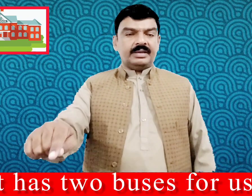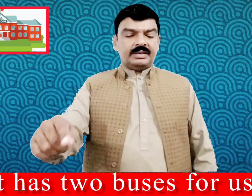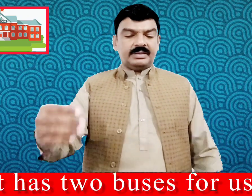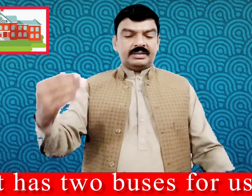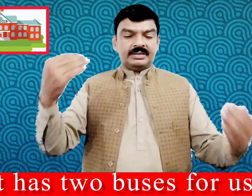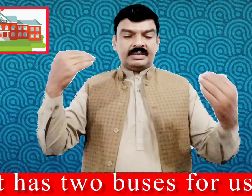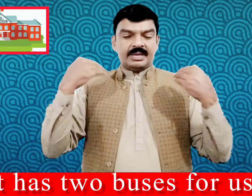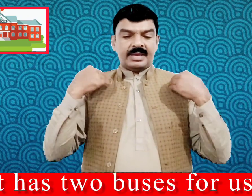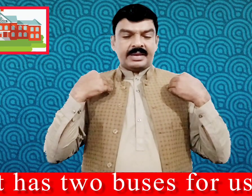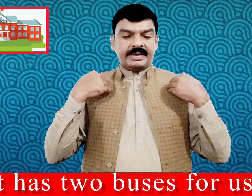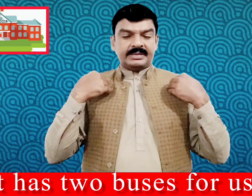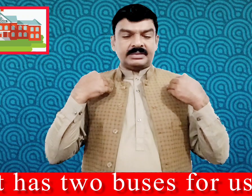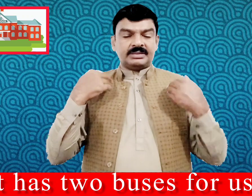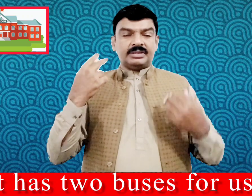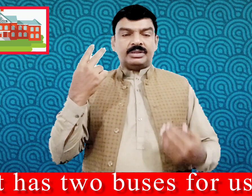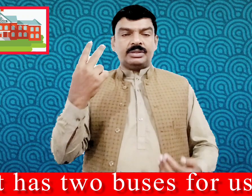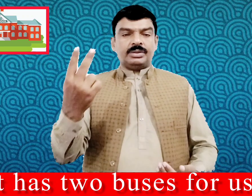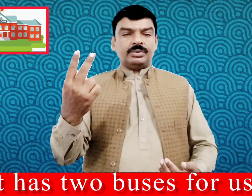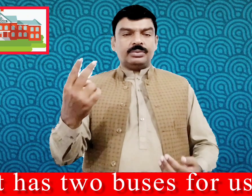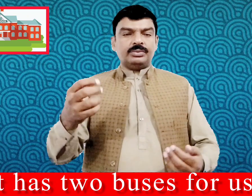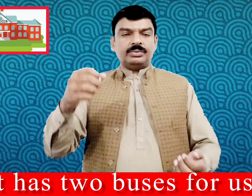It has two